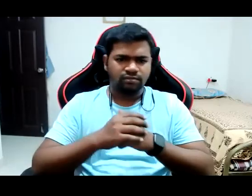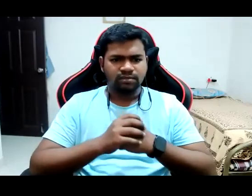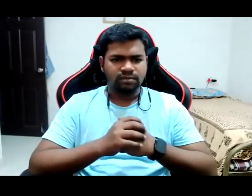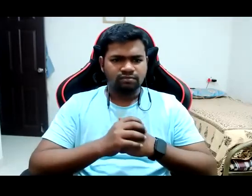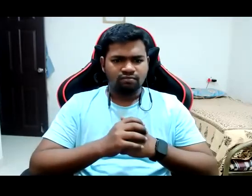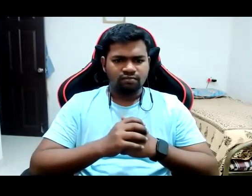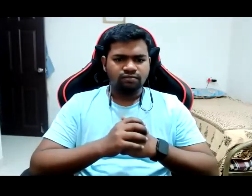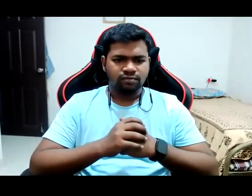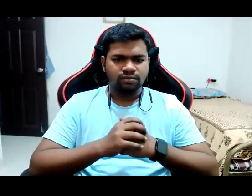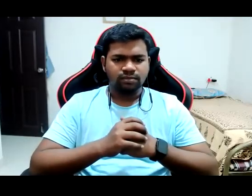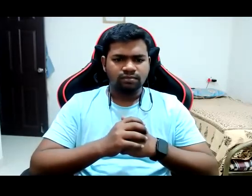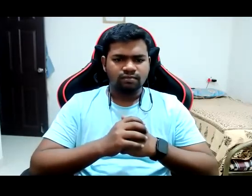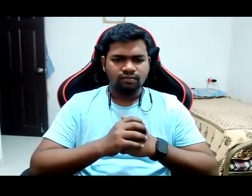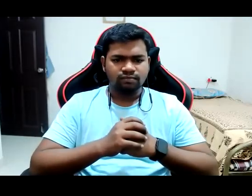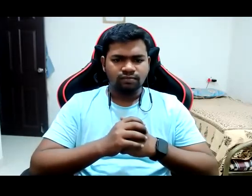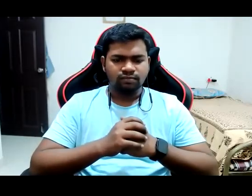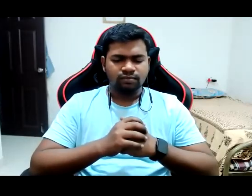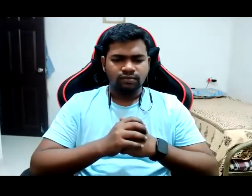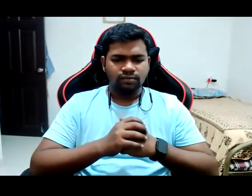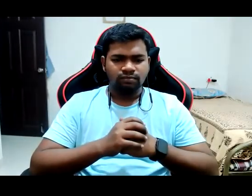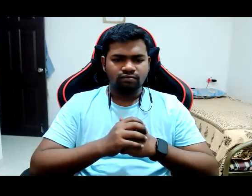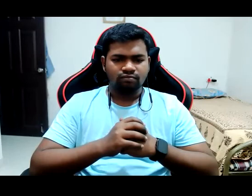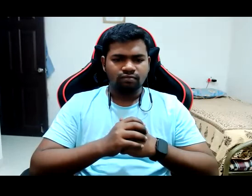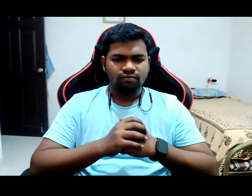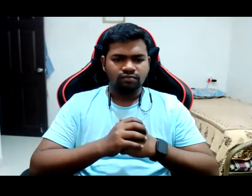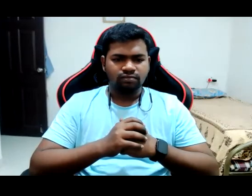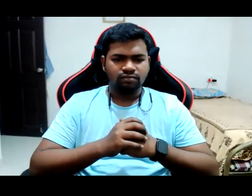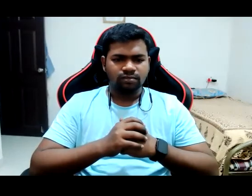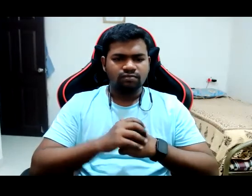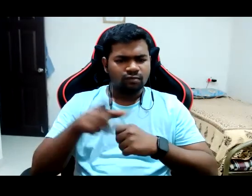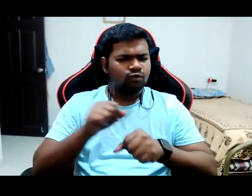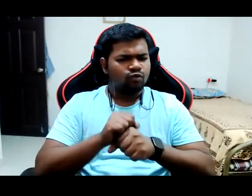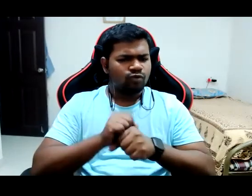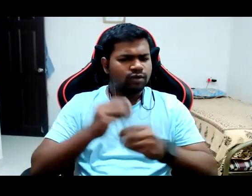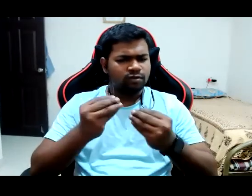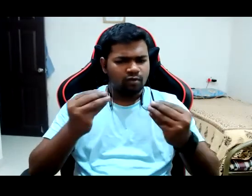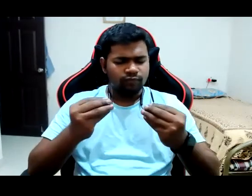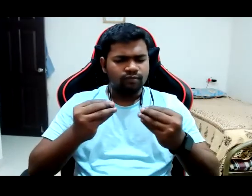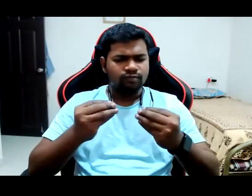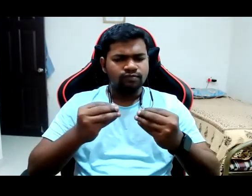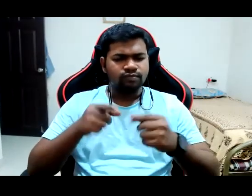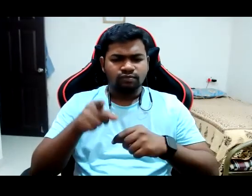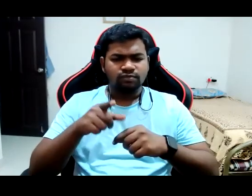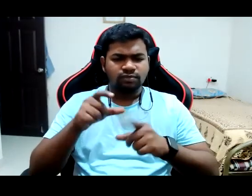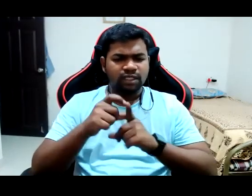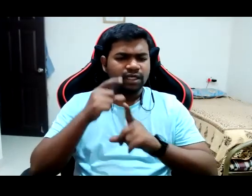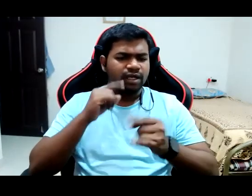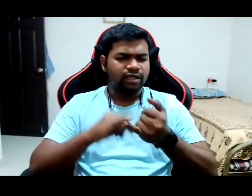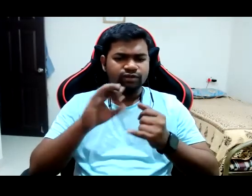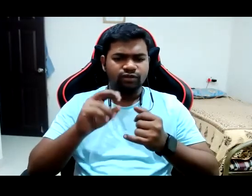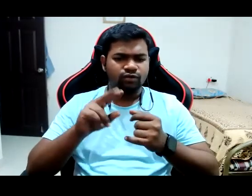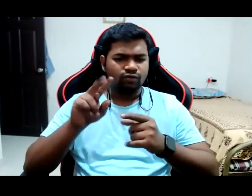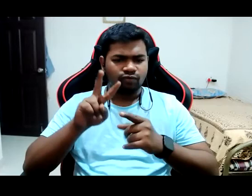not that flexible. Can you please help me out? Okay, yeah, we can work on some of those things. Discord, by the way, is not the most